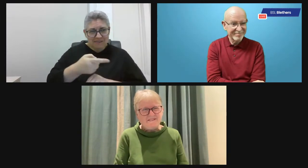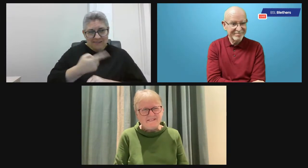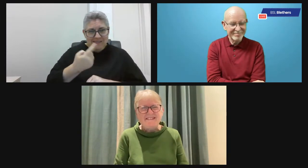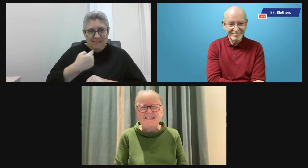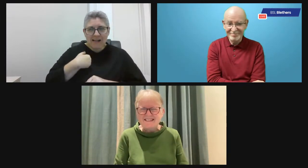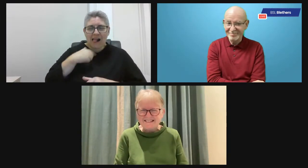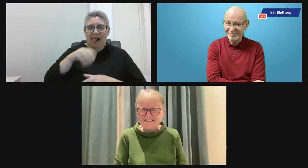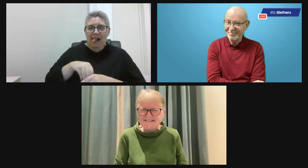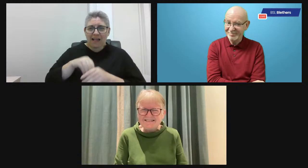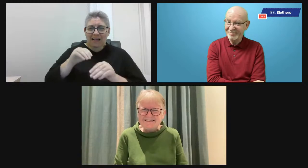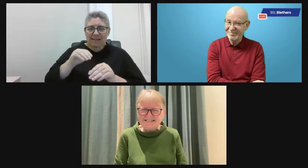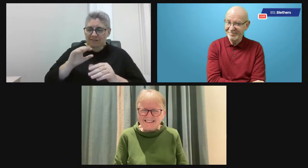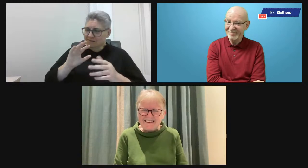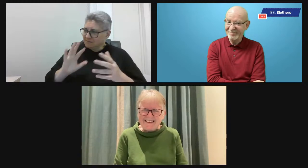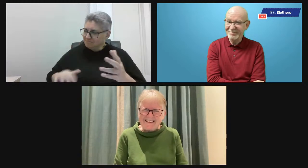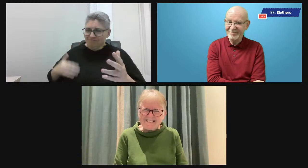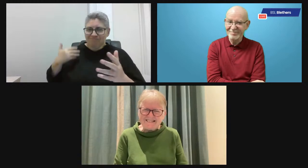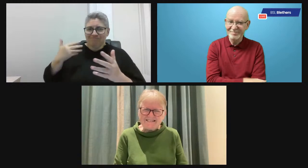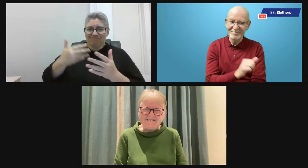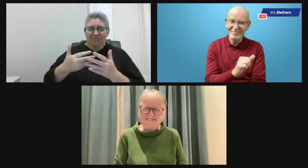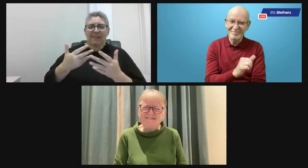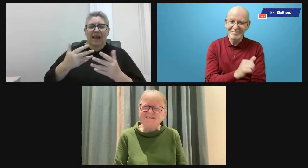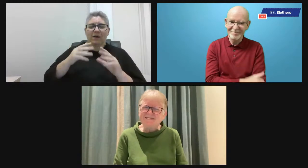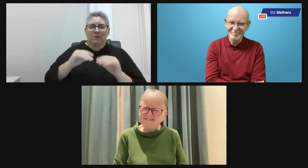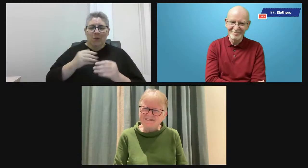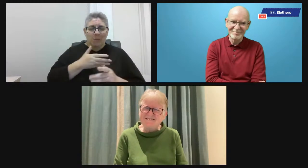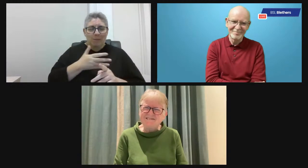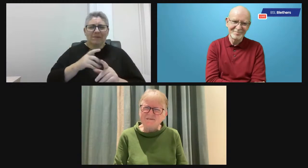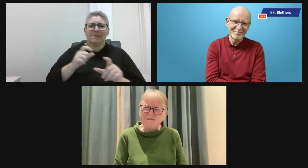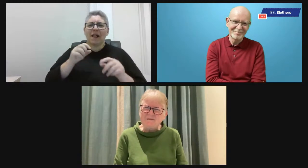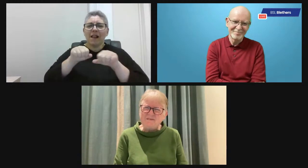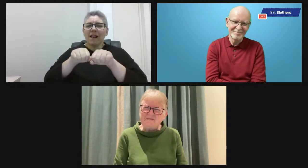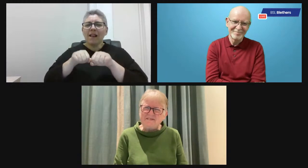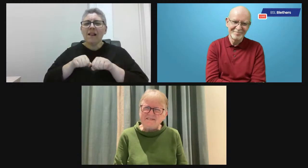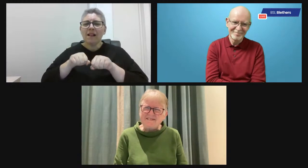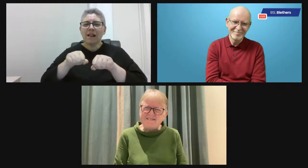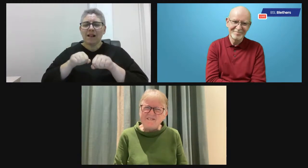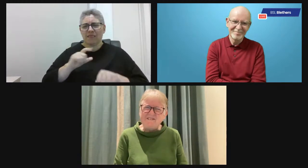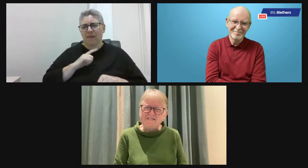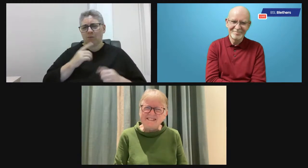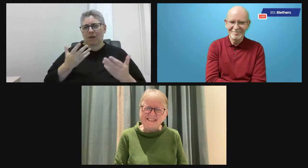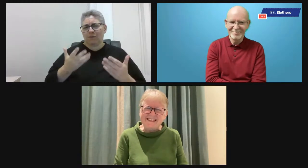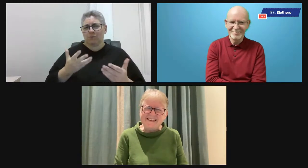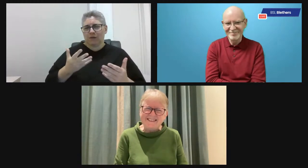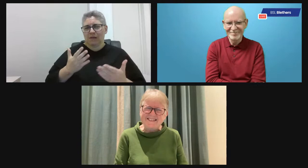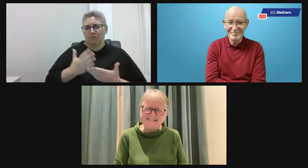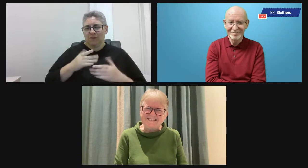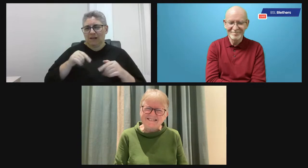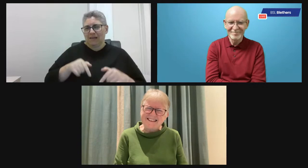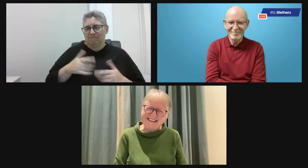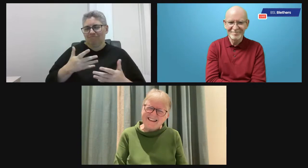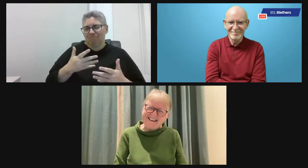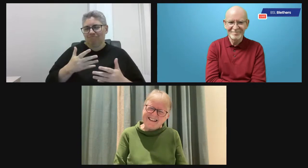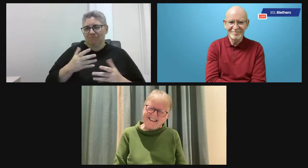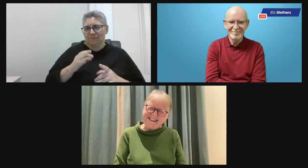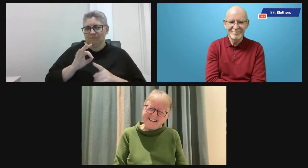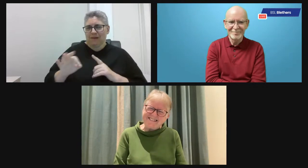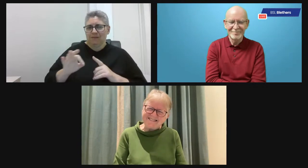I mean, I can remember, in my youth as well, getting in and just completely changed my life. I